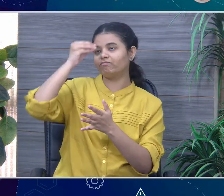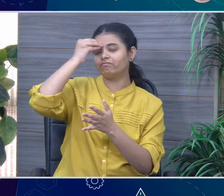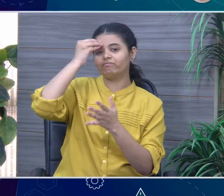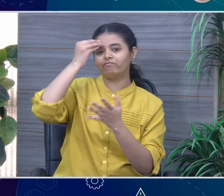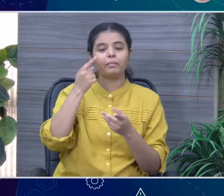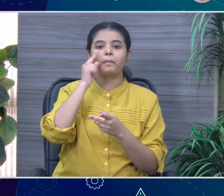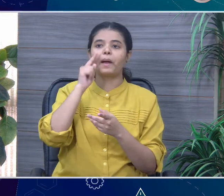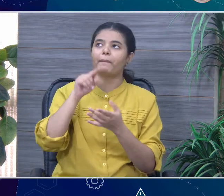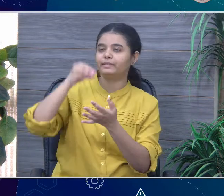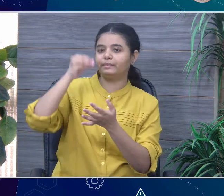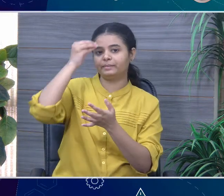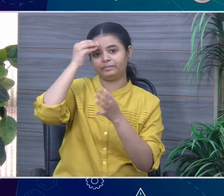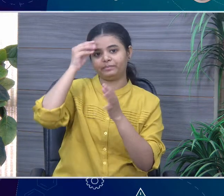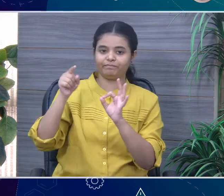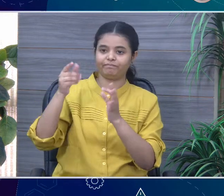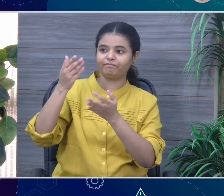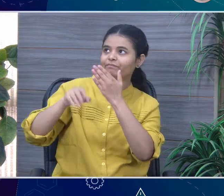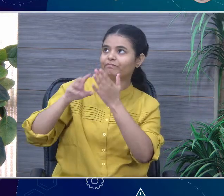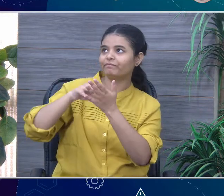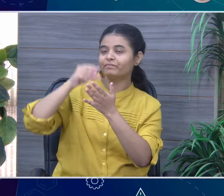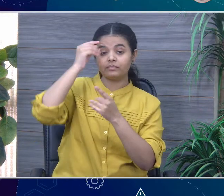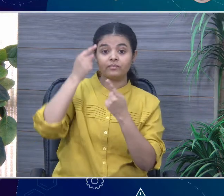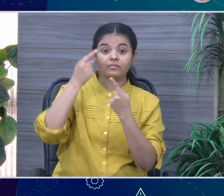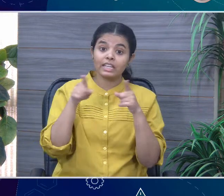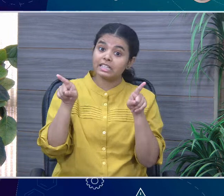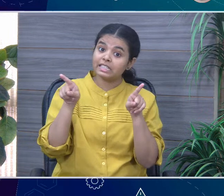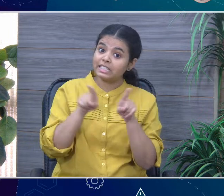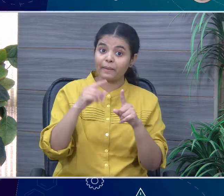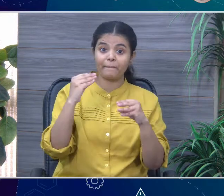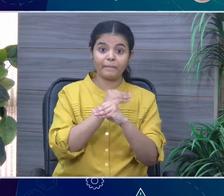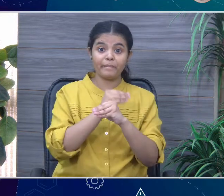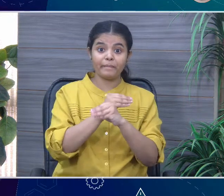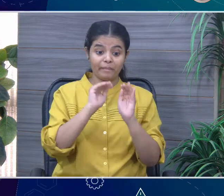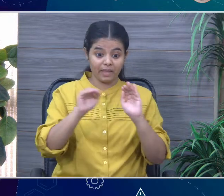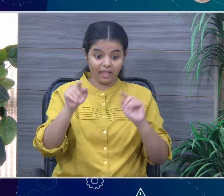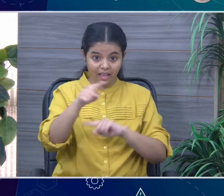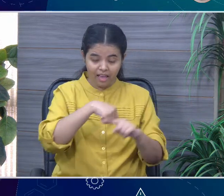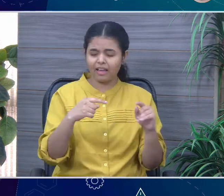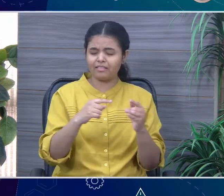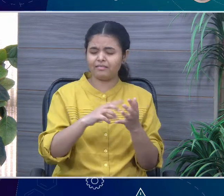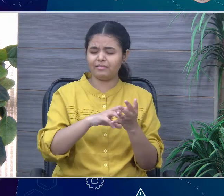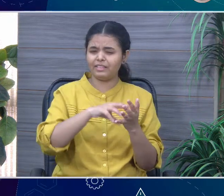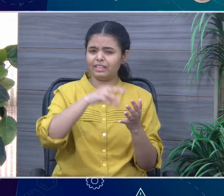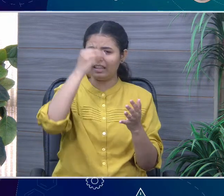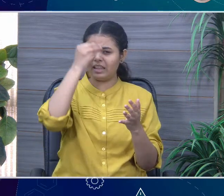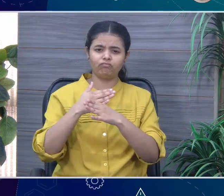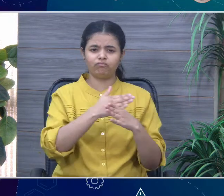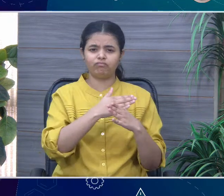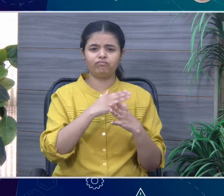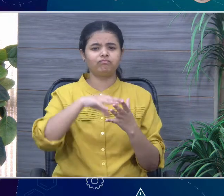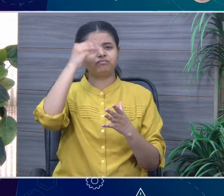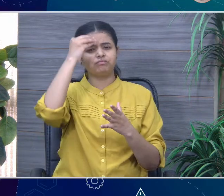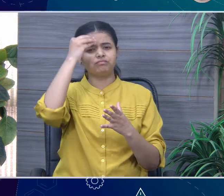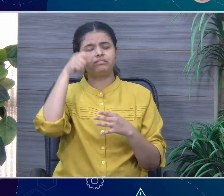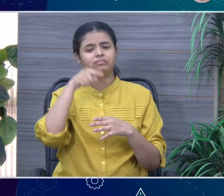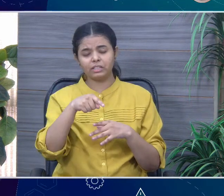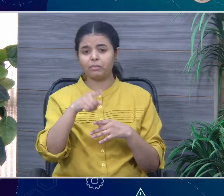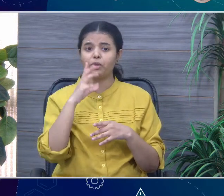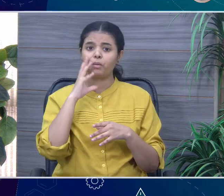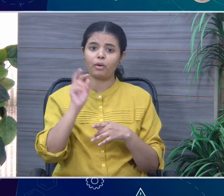parents, they also learn from their peer group, and they learn a lot. And that is also a very important form of